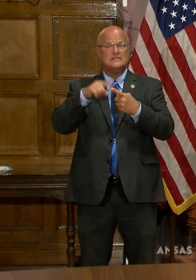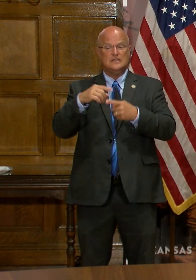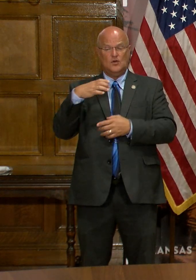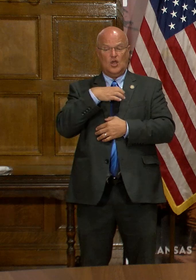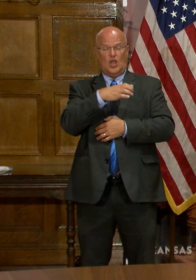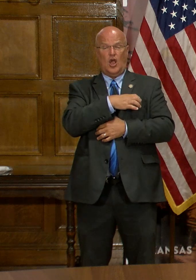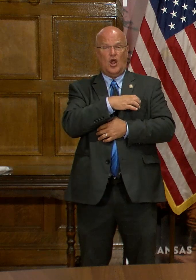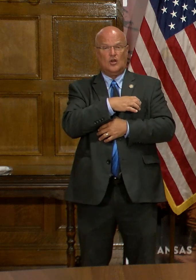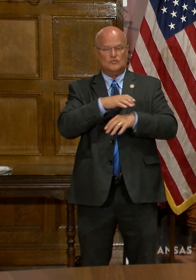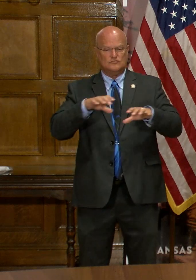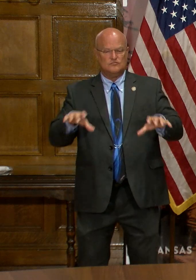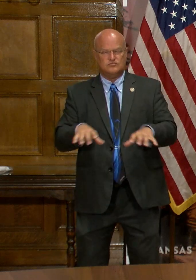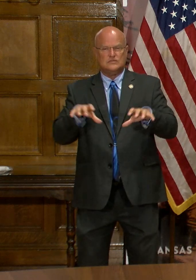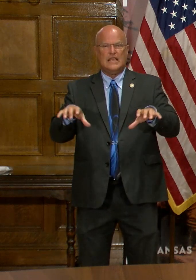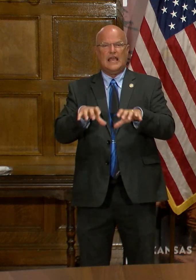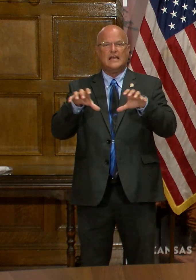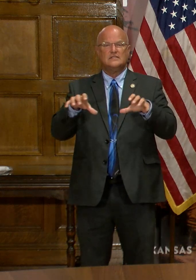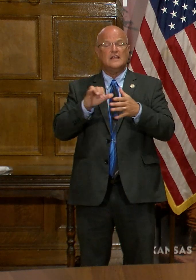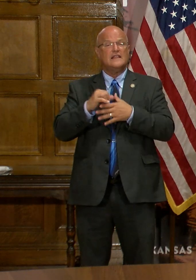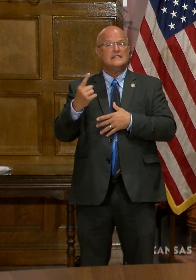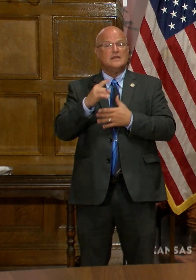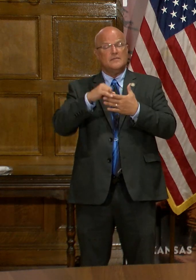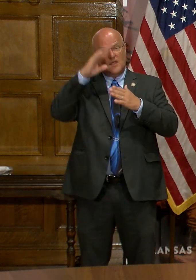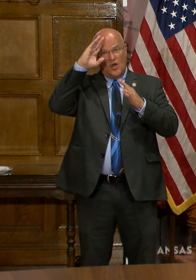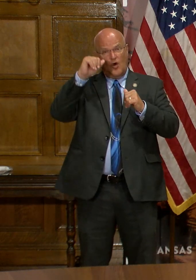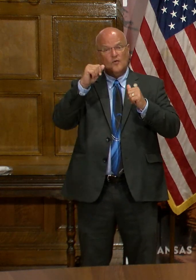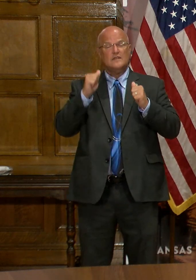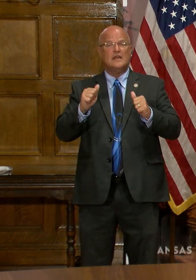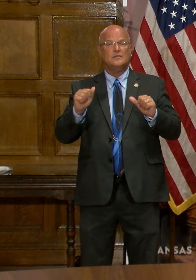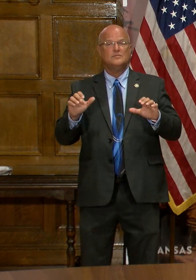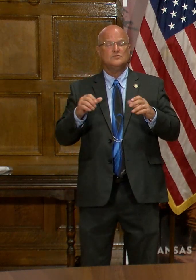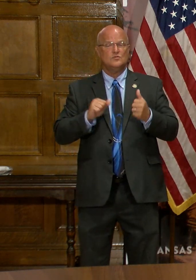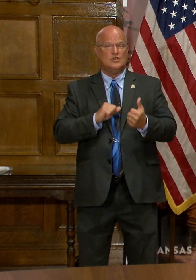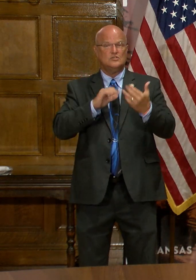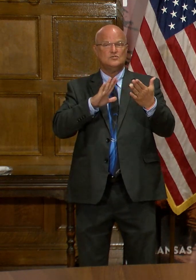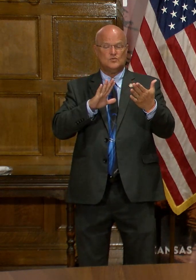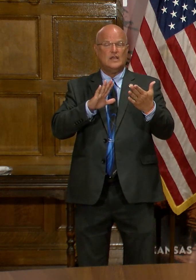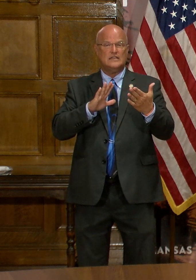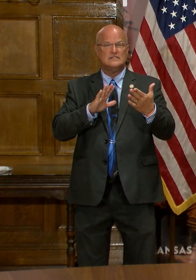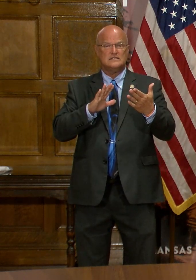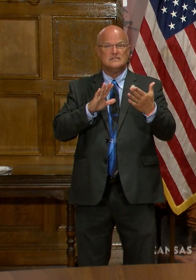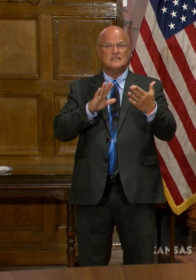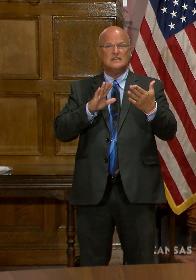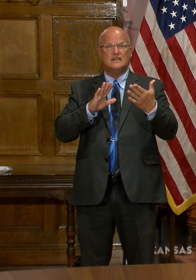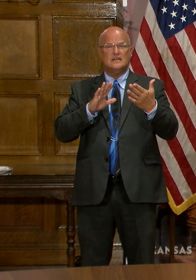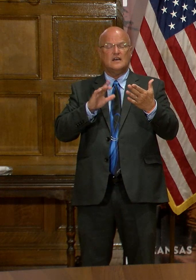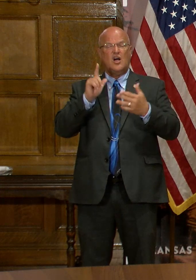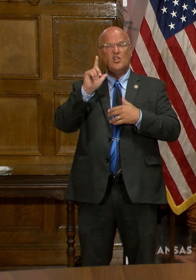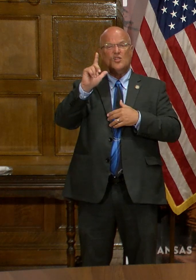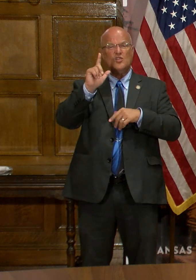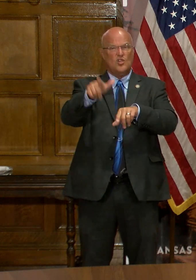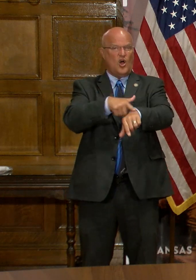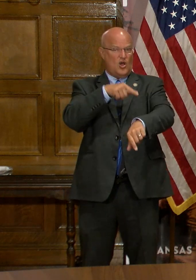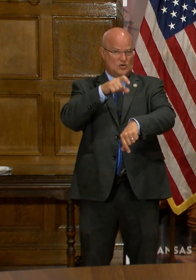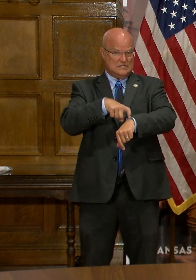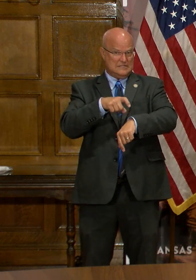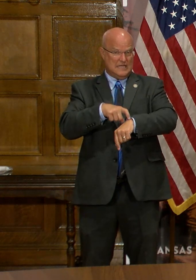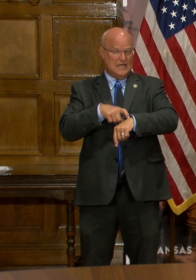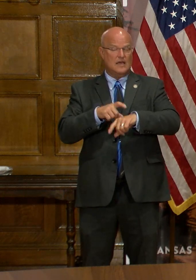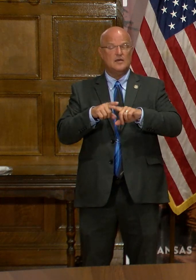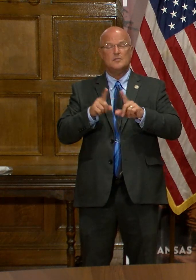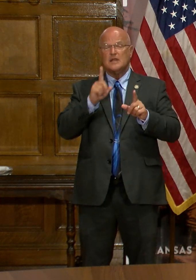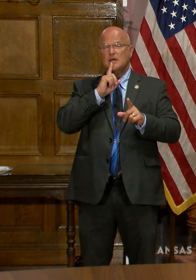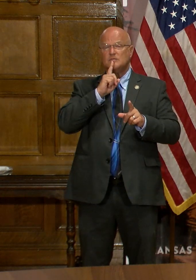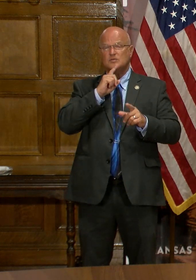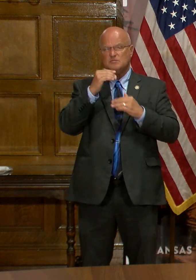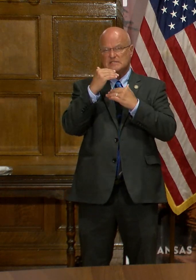can act, because that's something that hopefully they'll be able to address for a longer period of time, but I'm